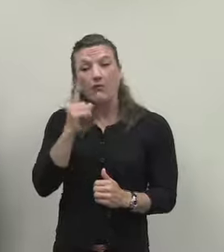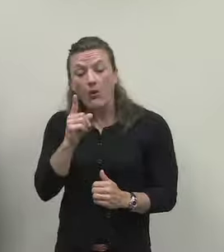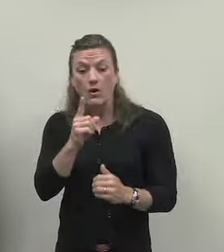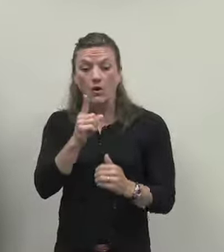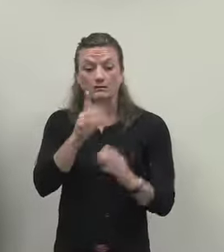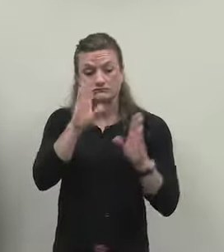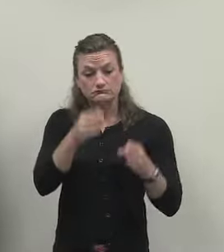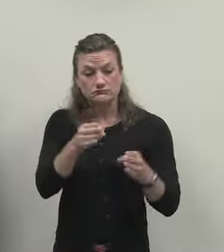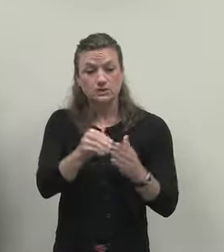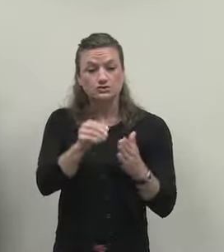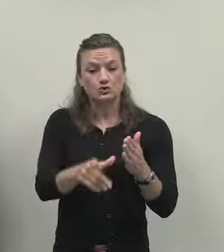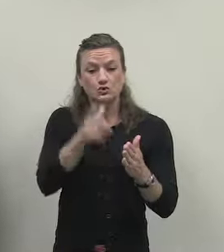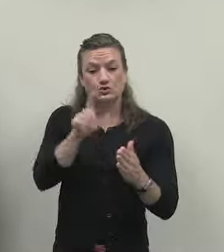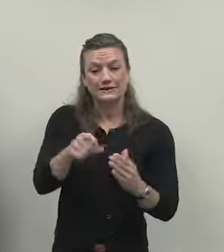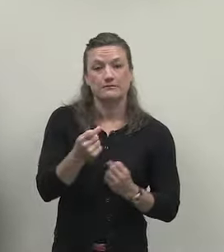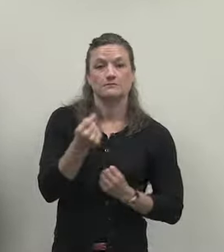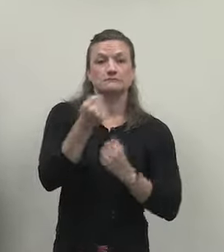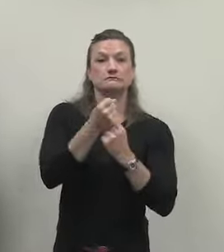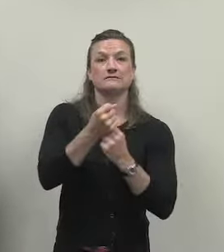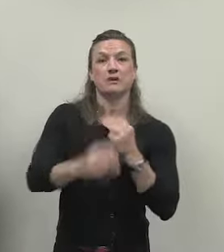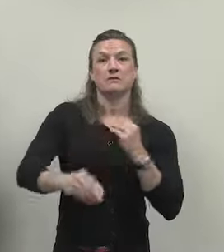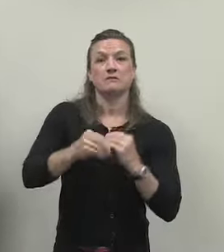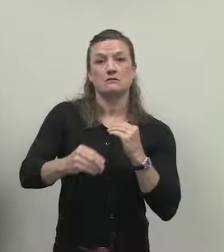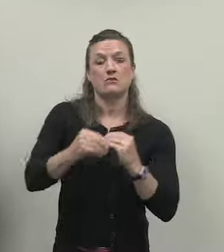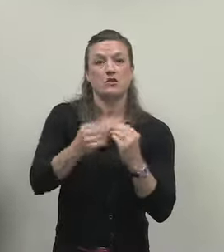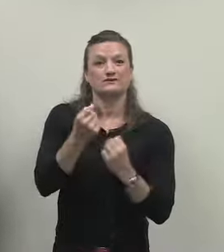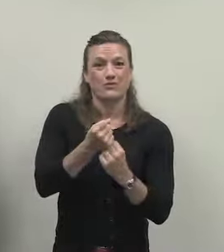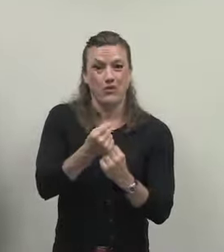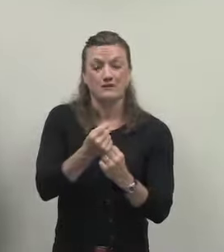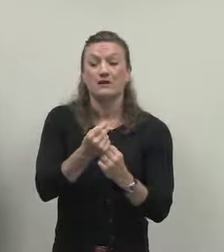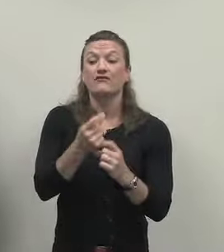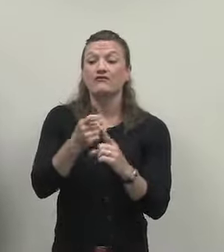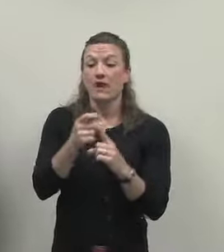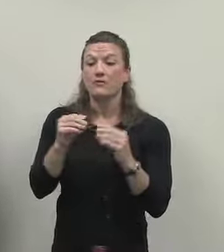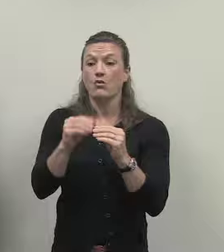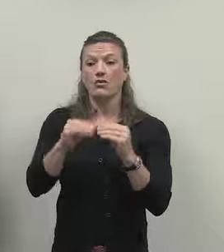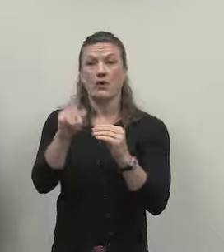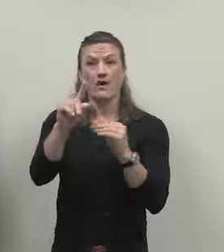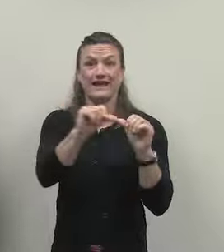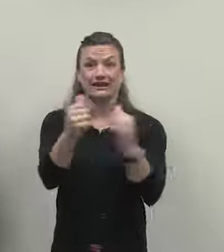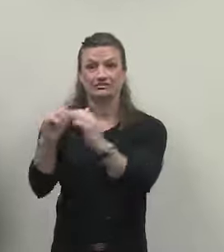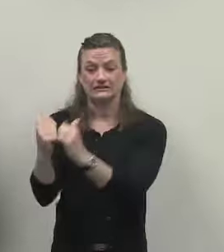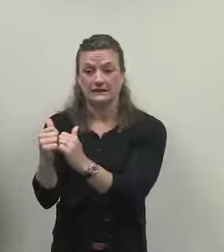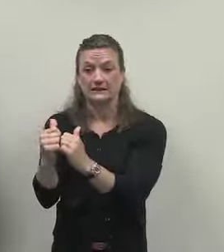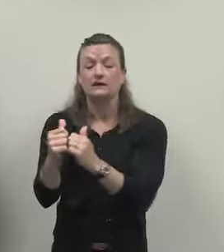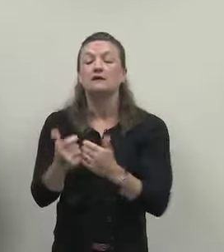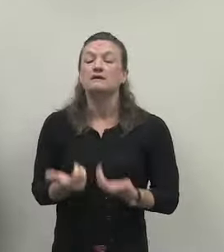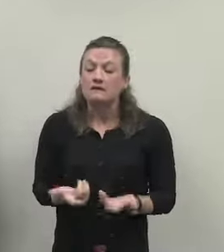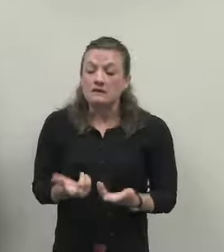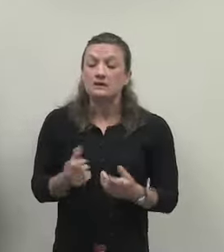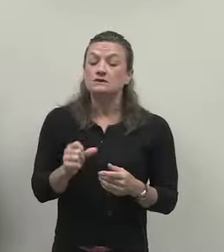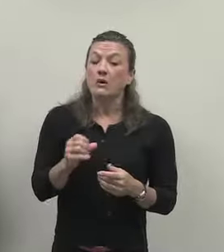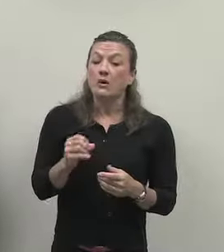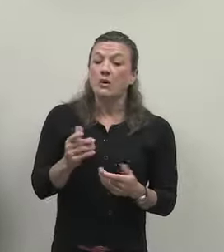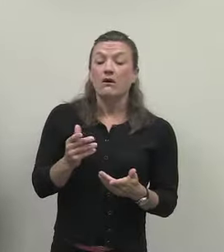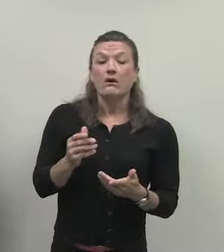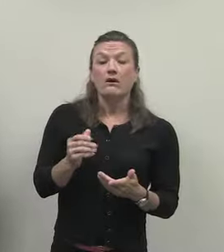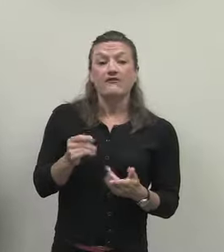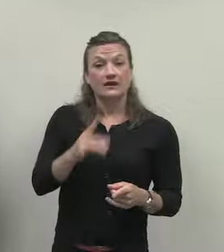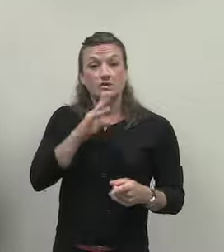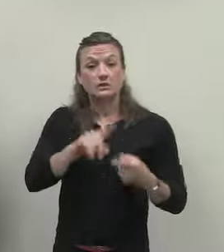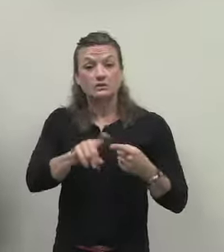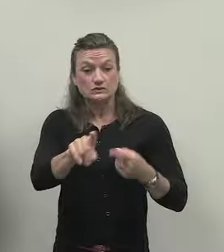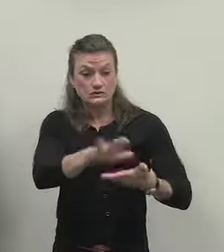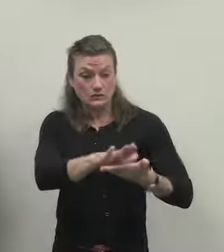who need additional supports and support for more than one agency when they leave. So when we talk to